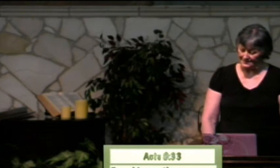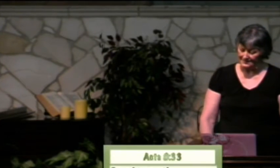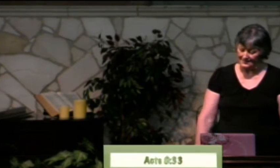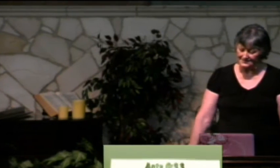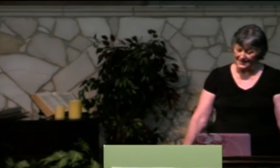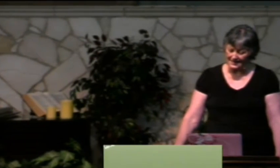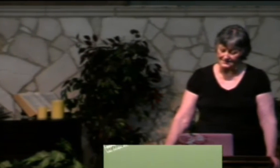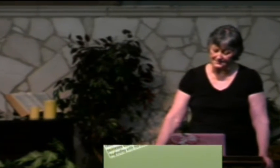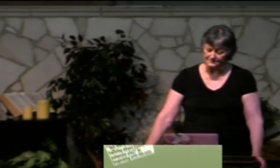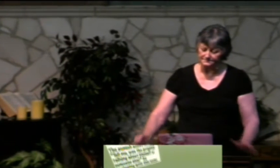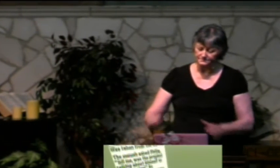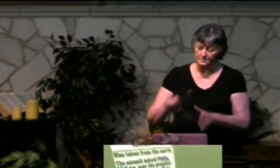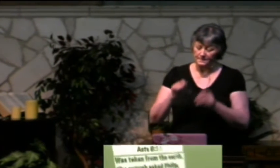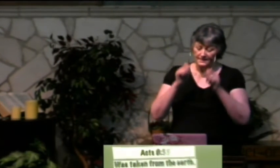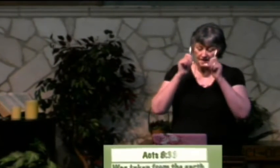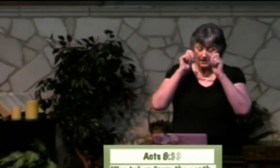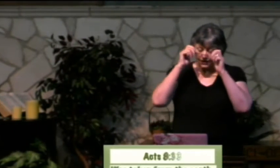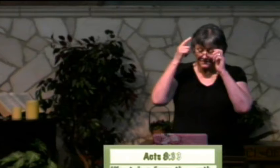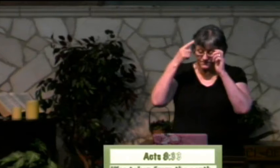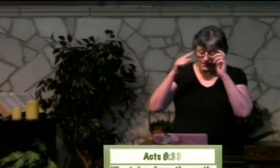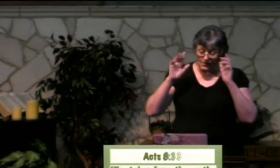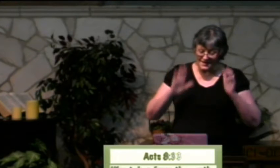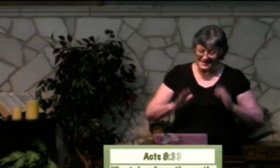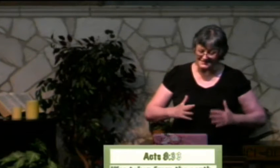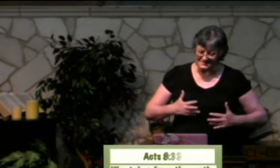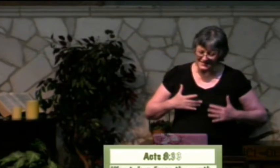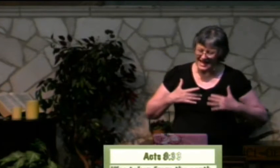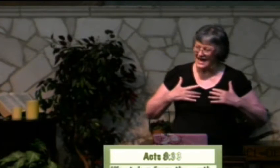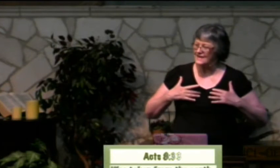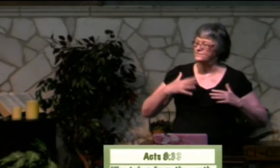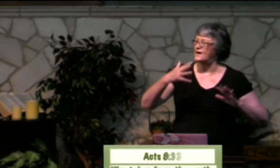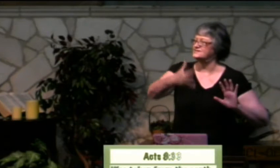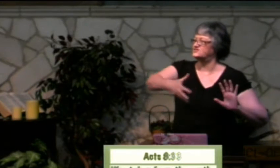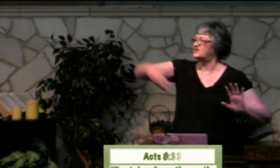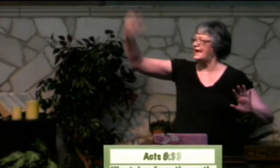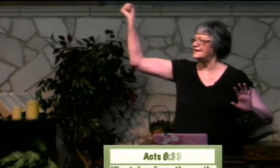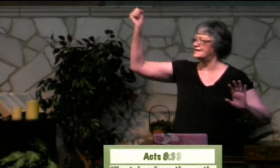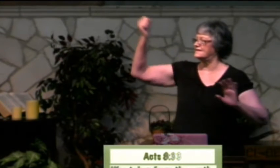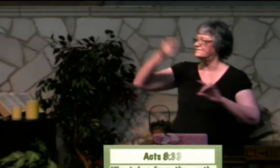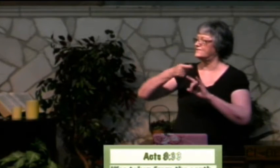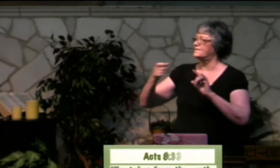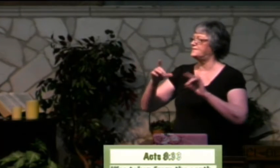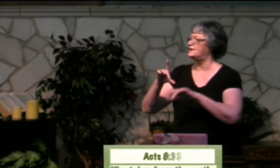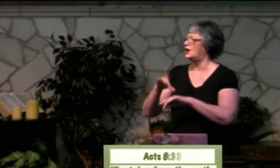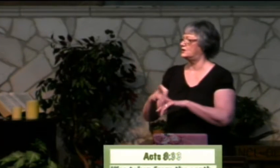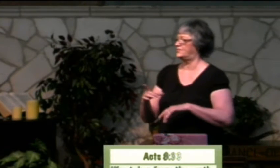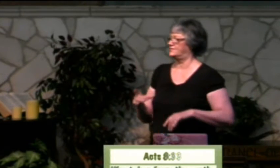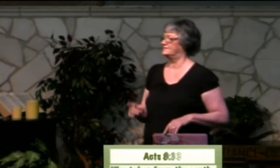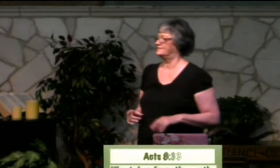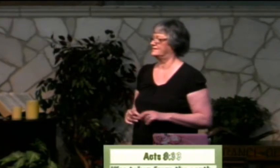It says, for his life was taken from the earth.